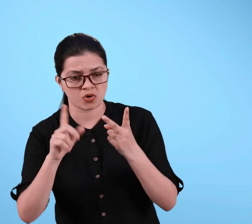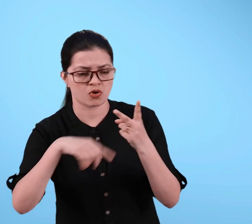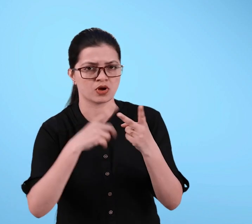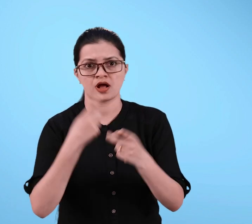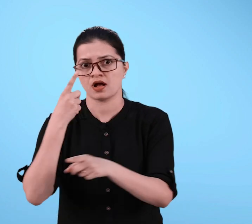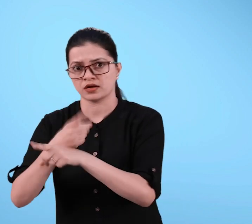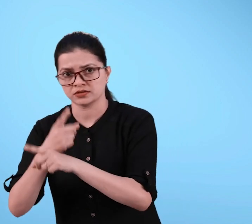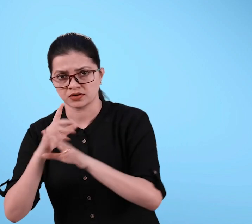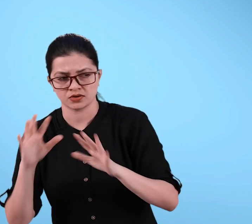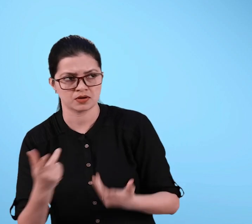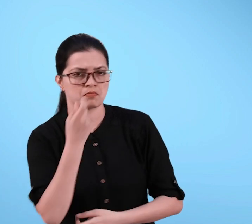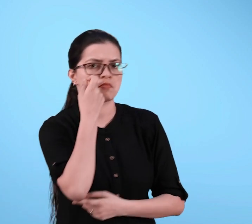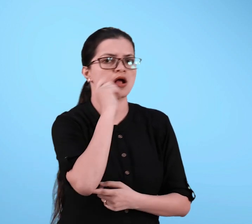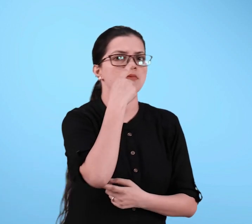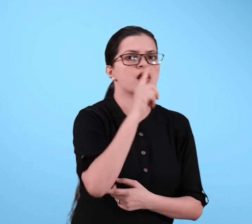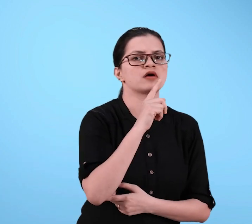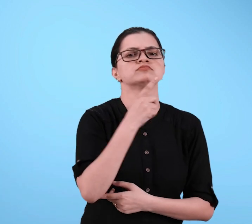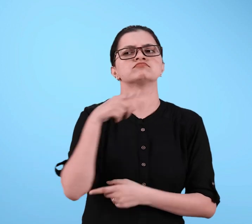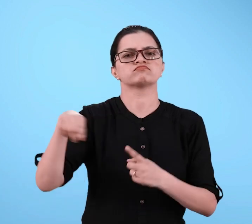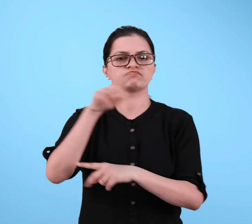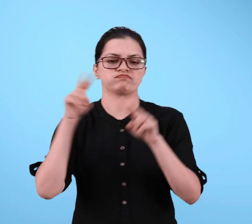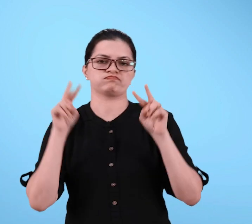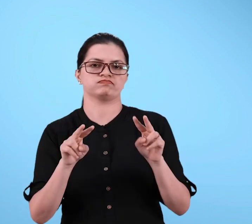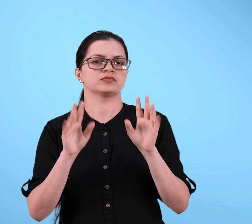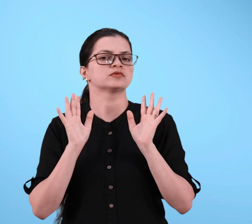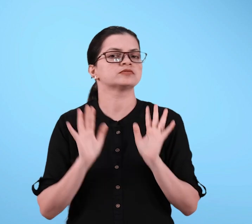Continue. Pull out 6 to 8 yarns from the fabric. Stop.